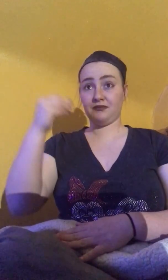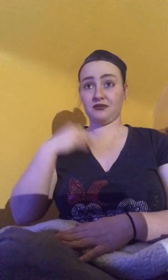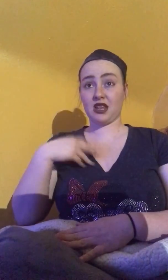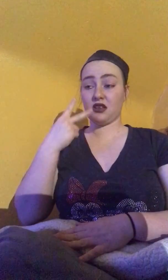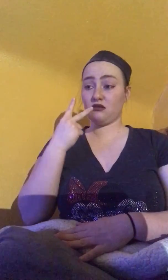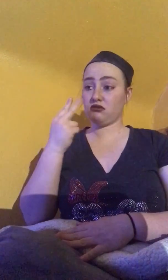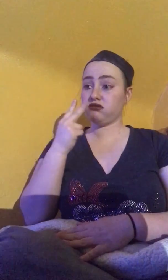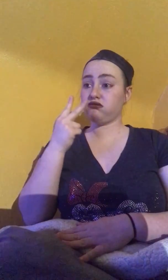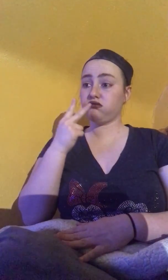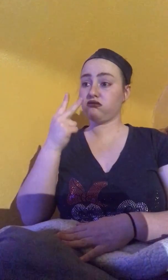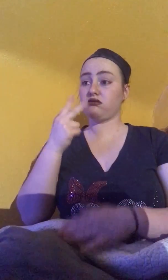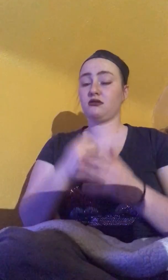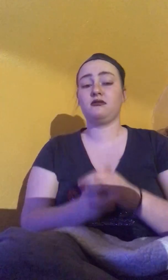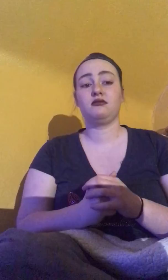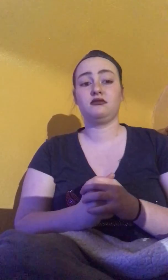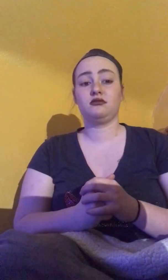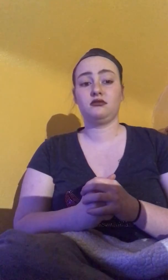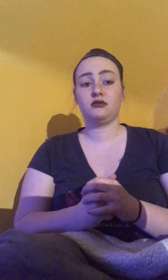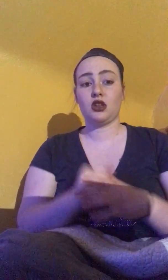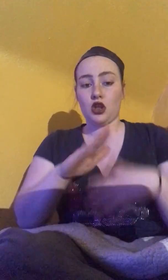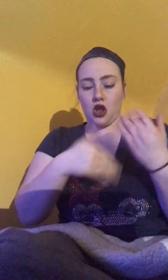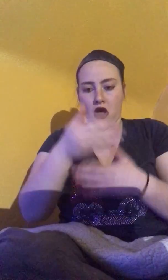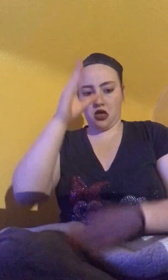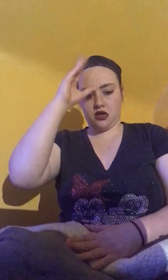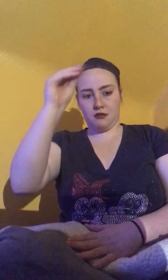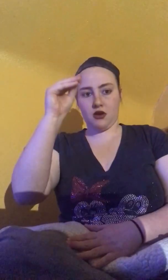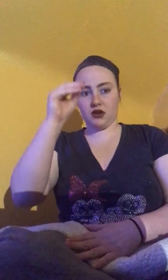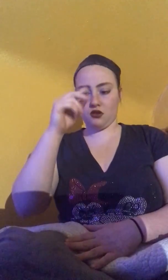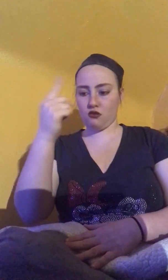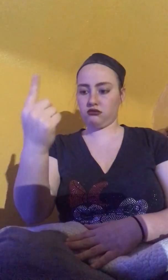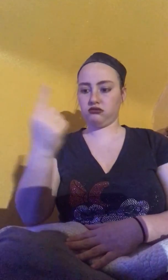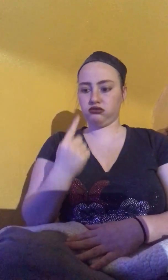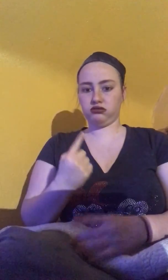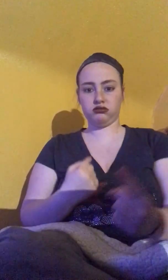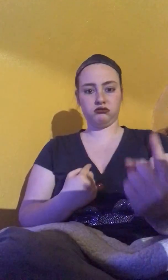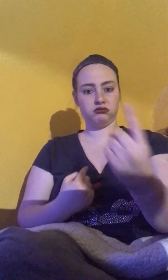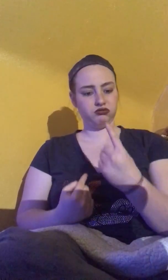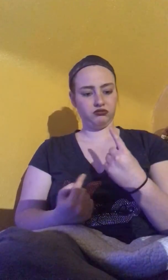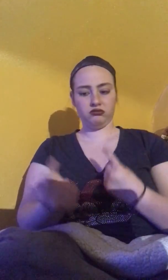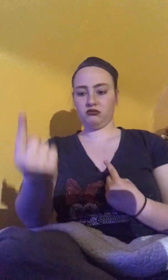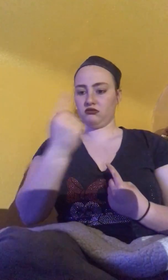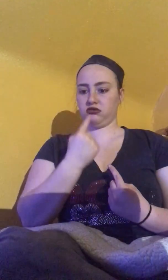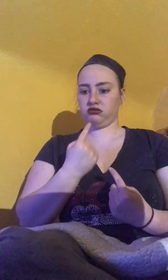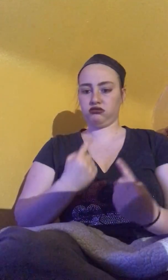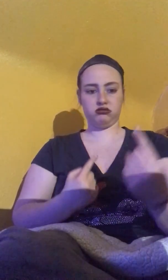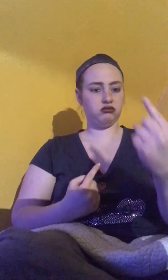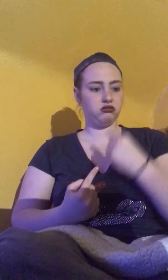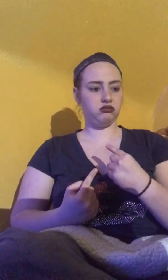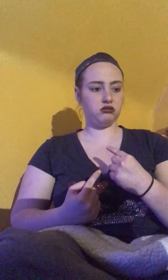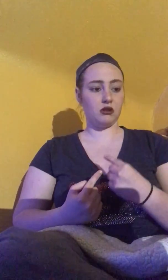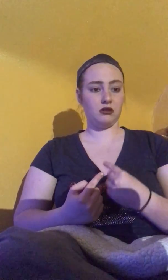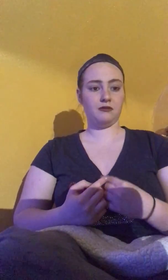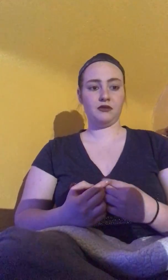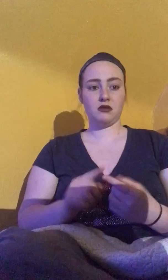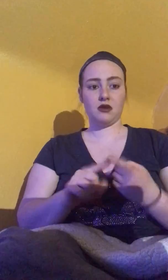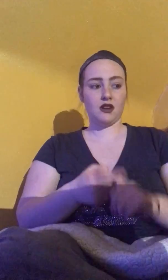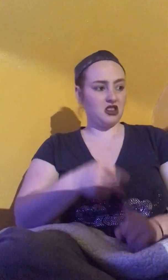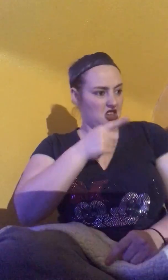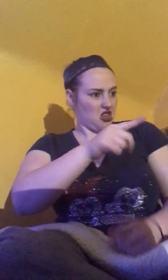smoke, all these guys, one by one, just keep coming up to her and just saying like, "Oh, you're new here? Oh,